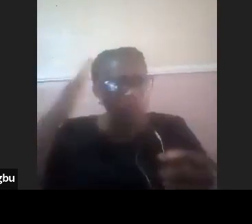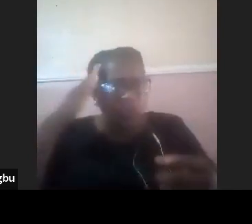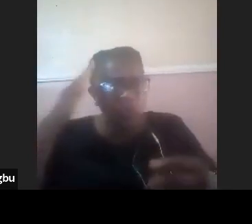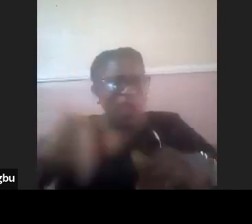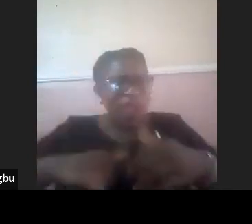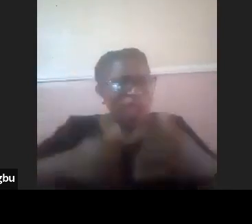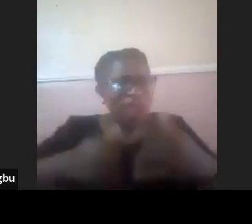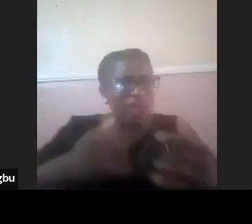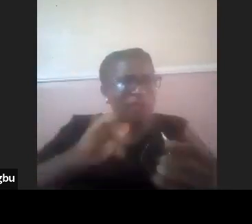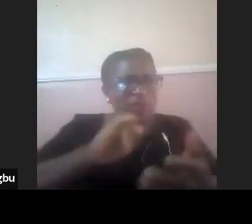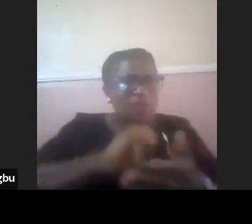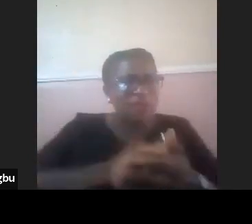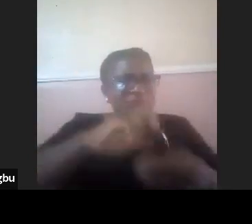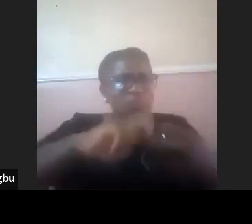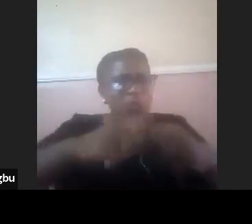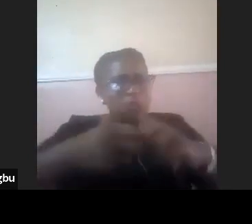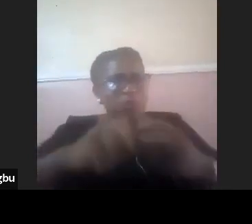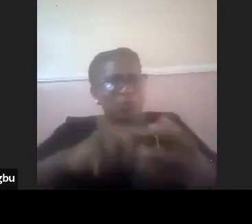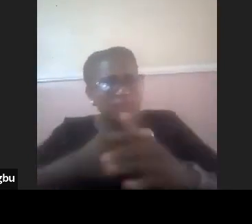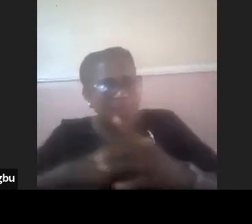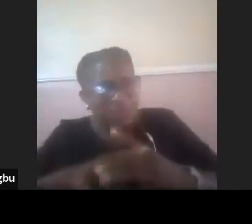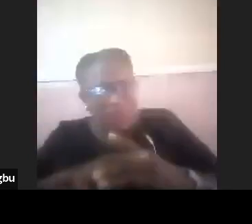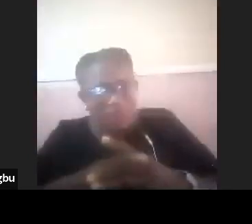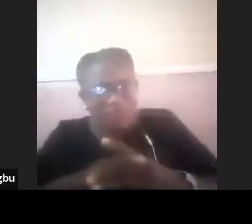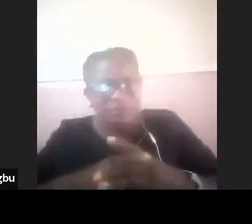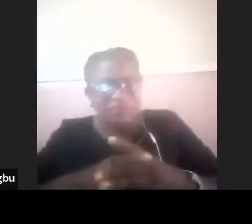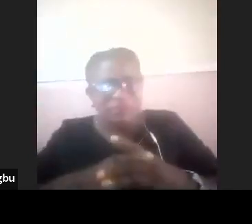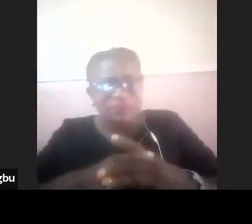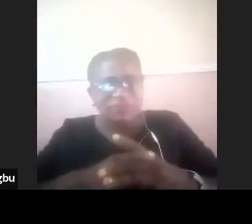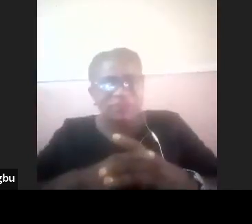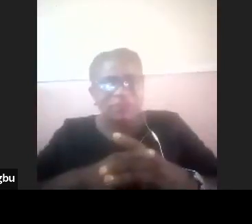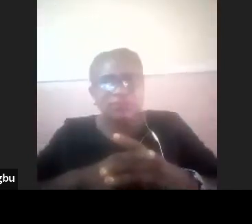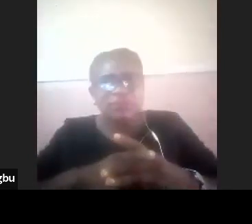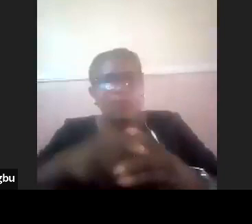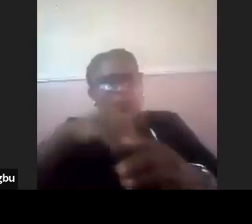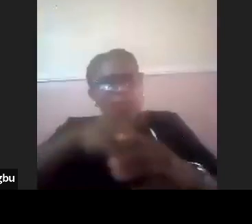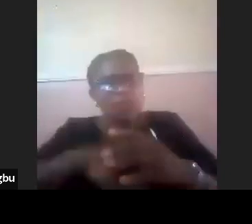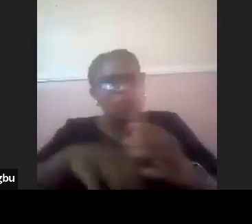do. Maybe in your essay, you want to